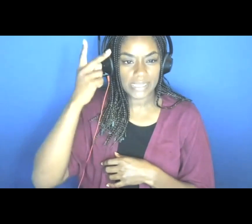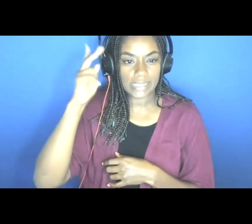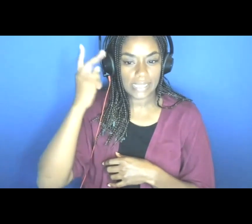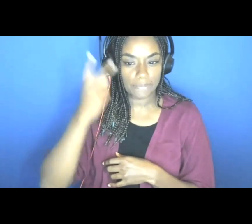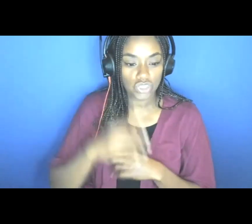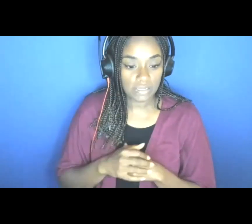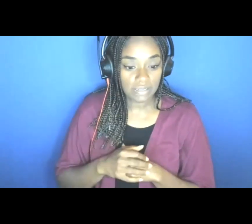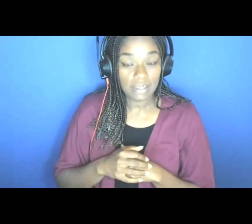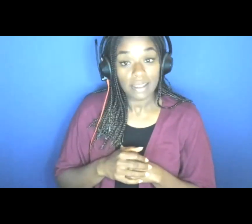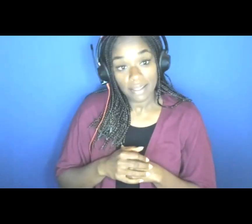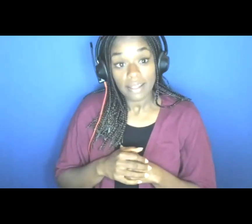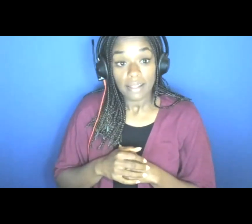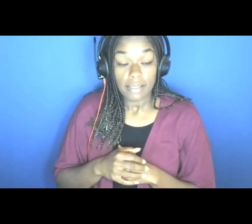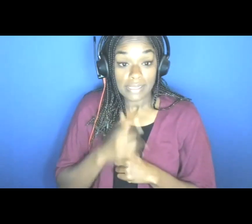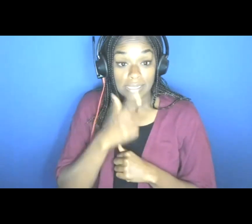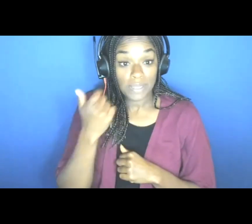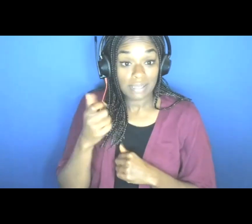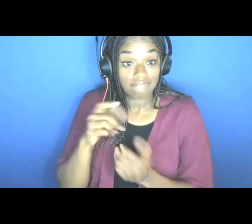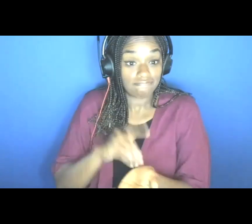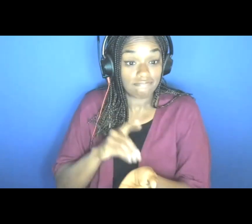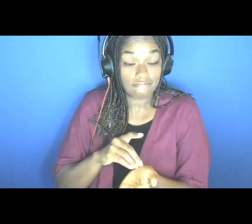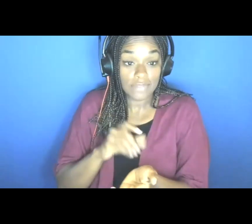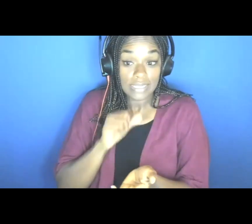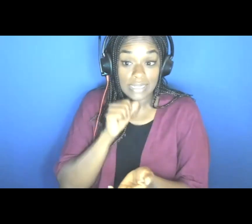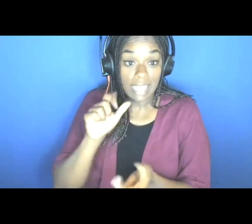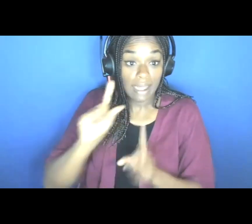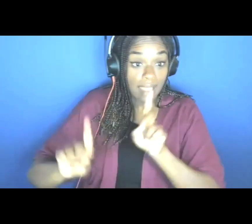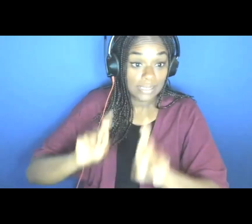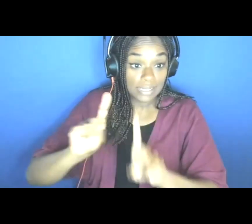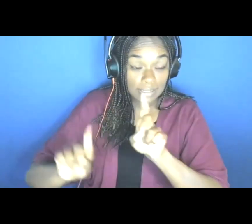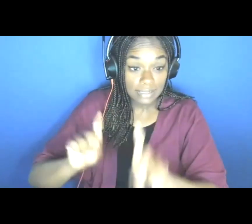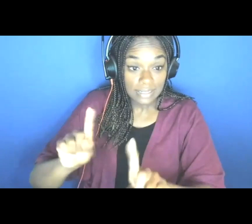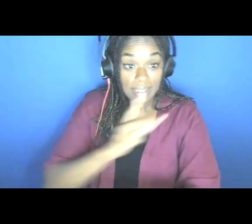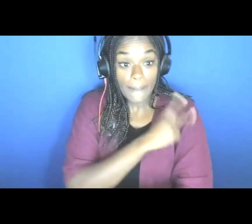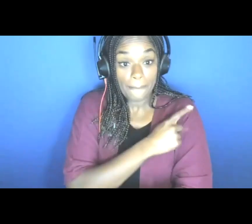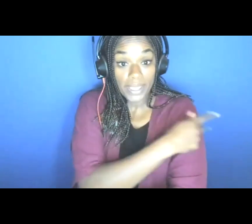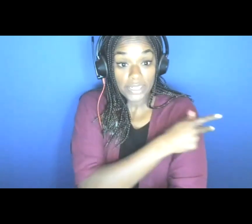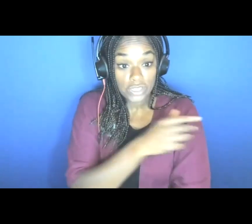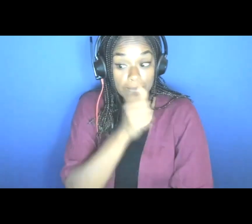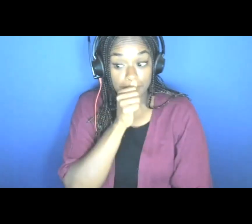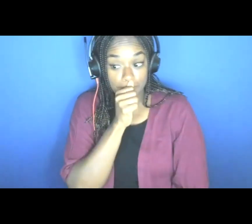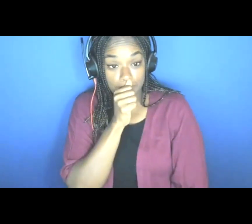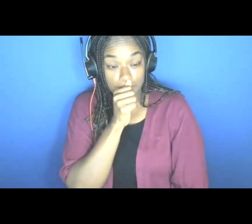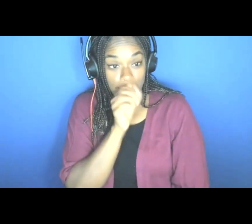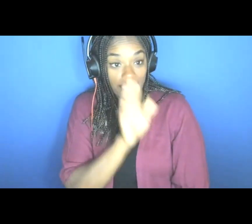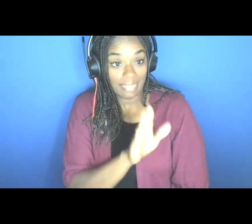not asking and patients not telling about their sexual history.